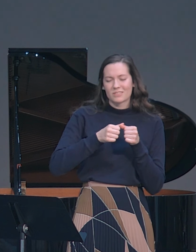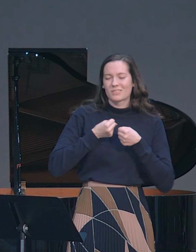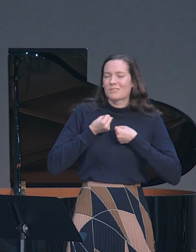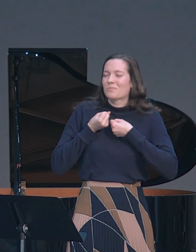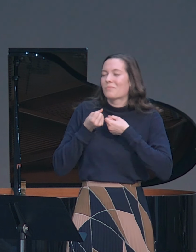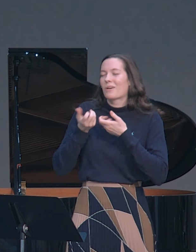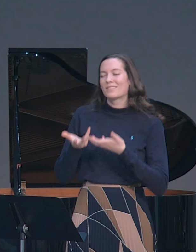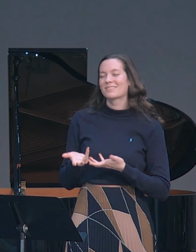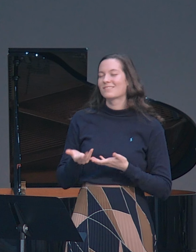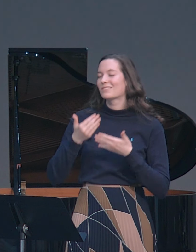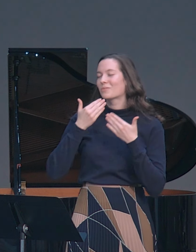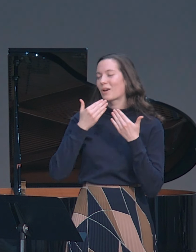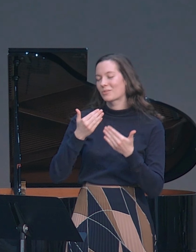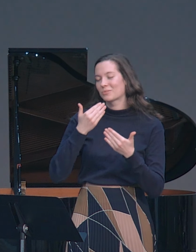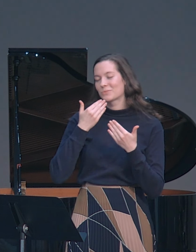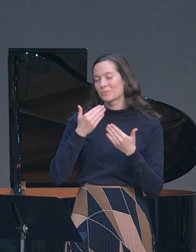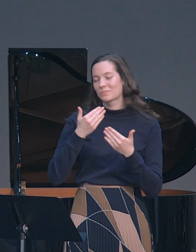morning.